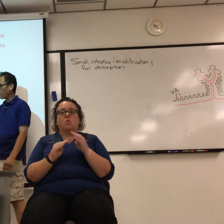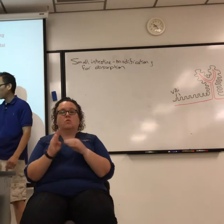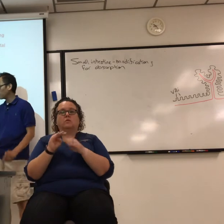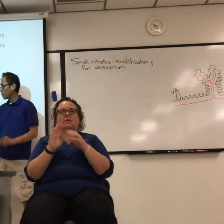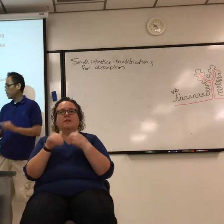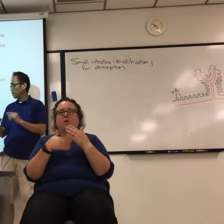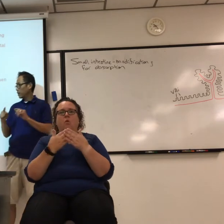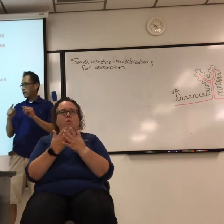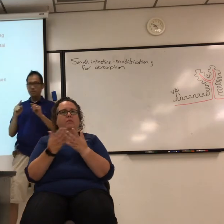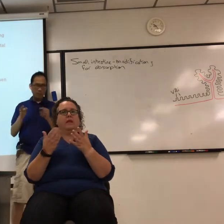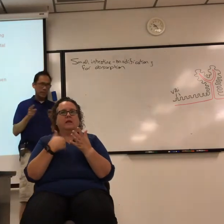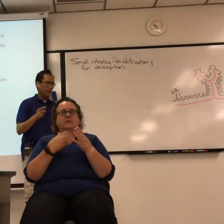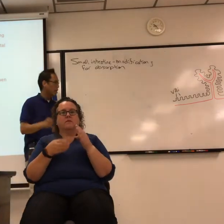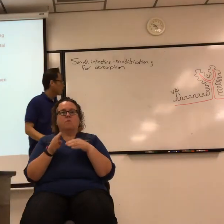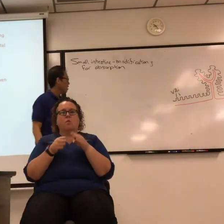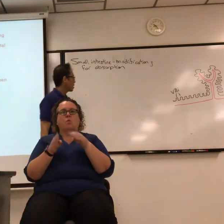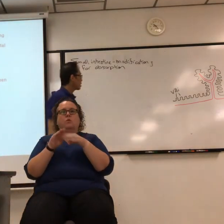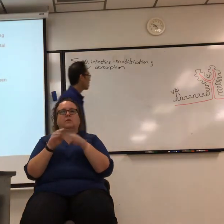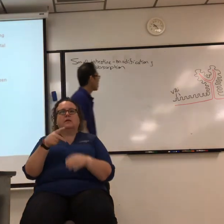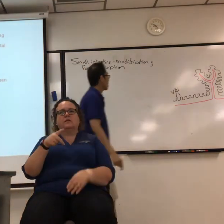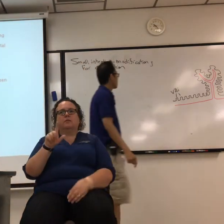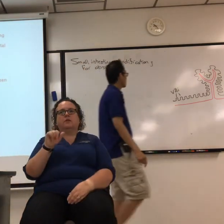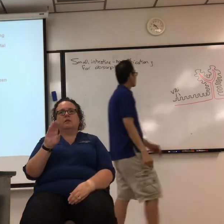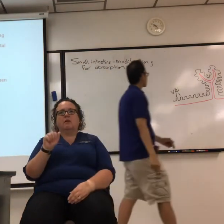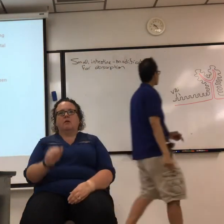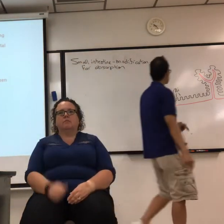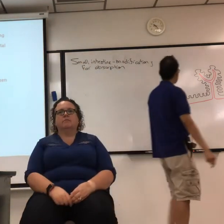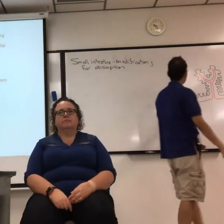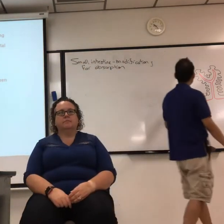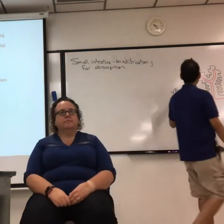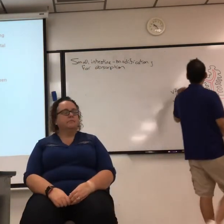a fold, it's a pleca.